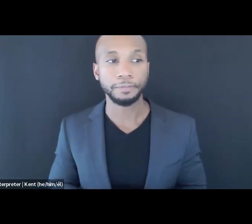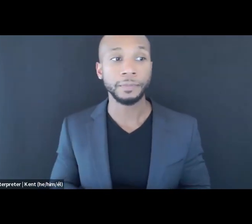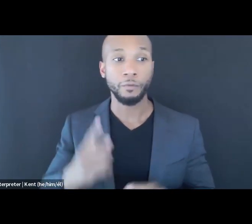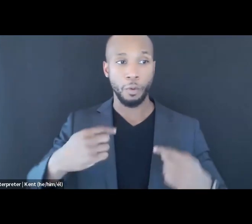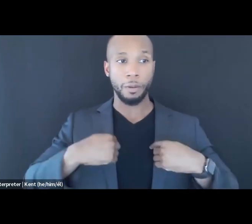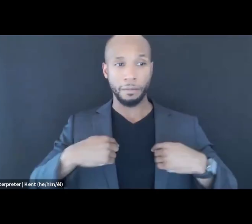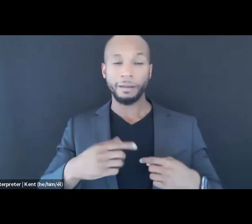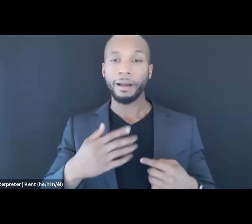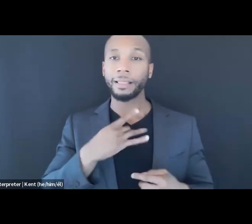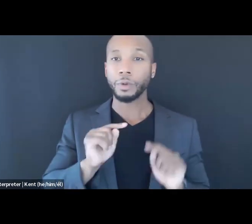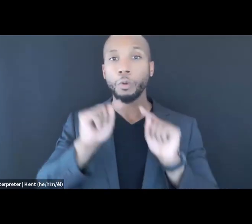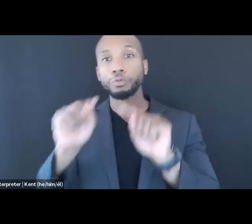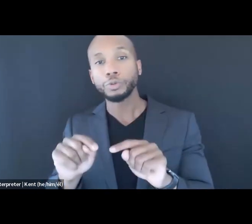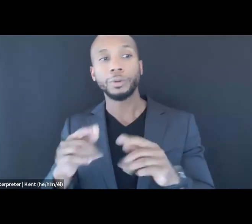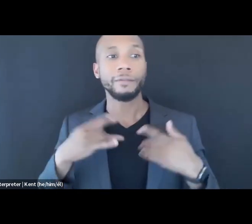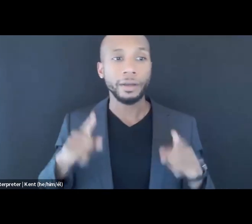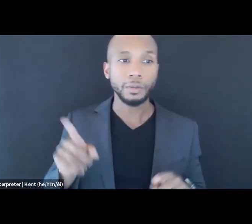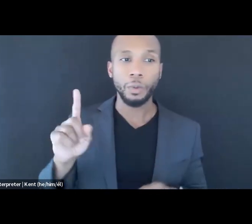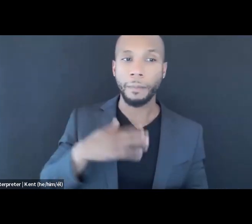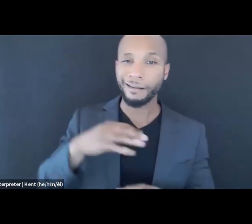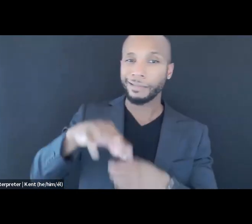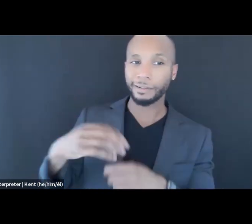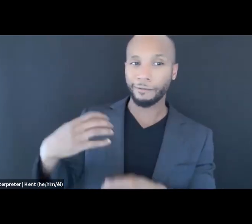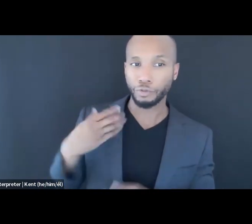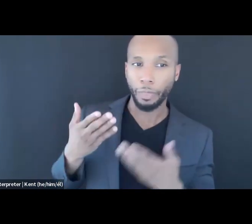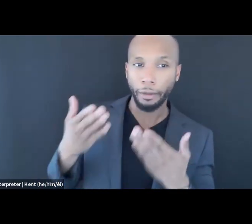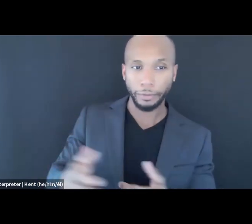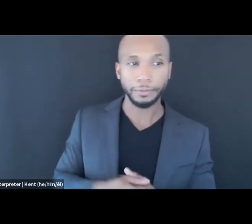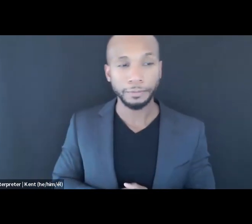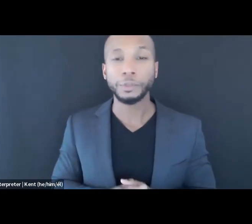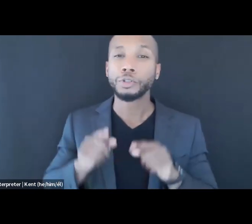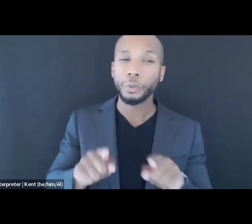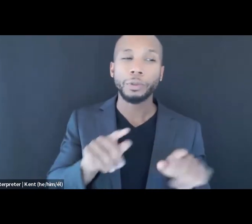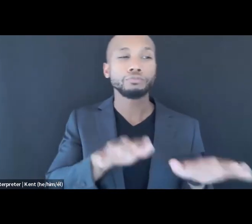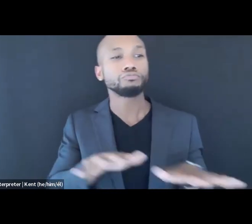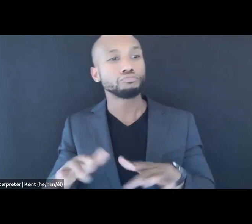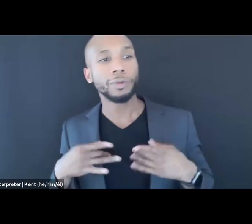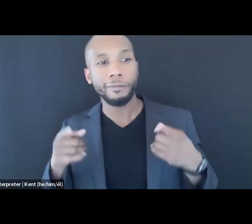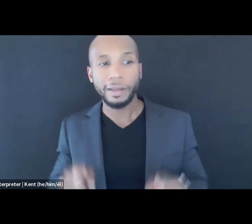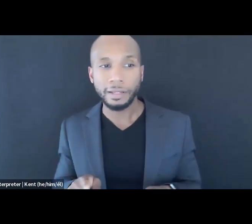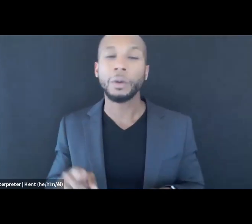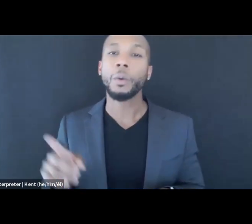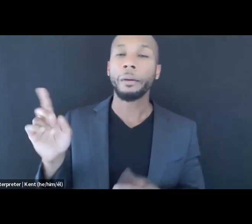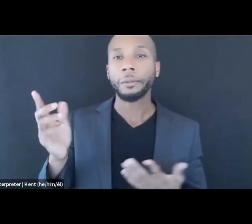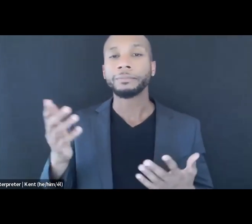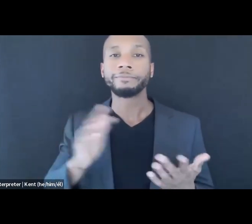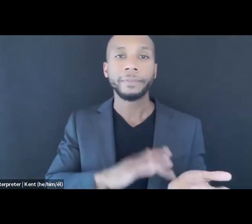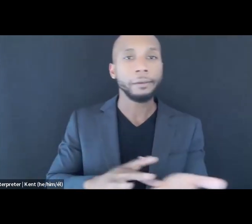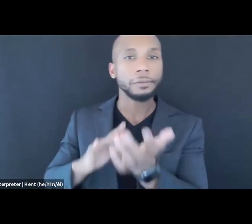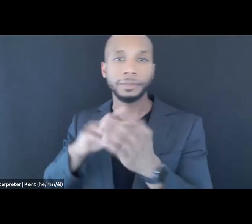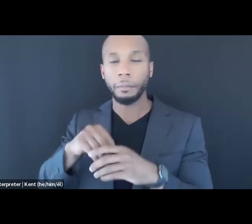For me, I like to attend events where my elected officials are. During those casual events, whether canvassing in